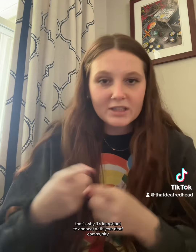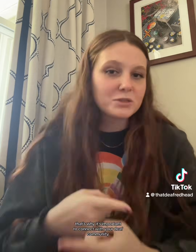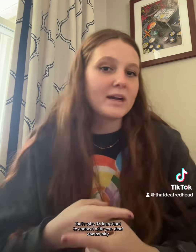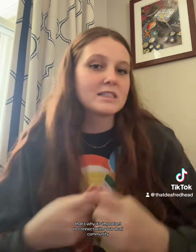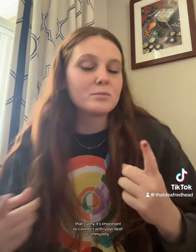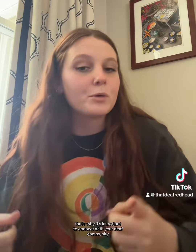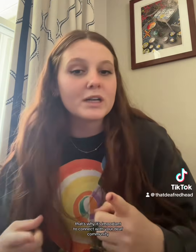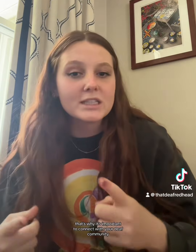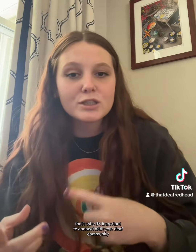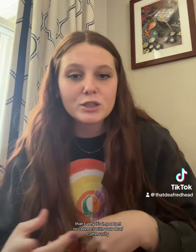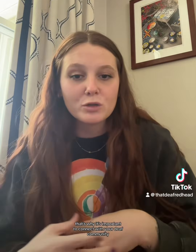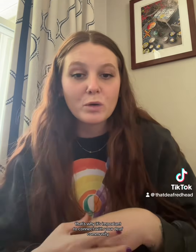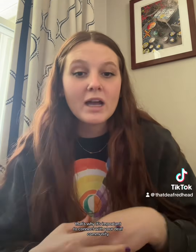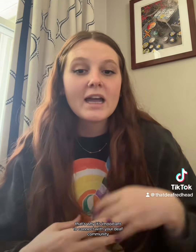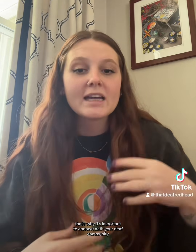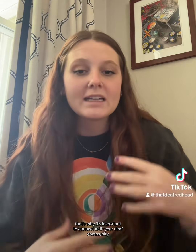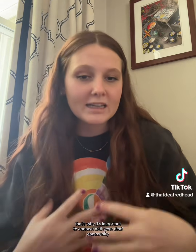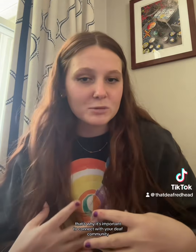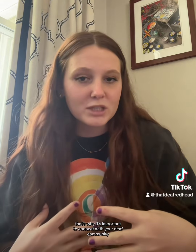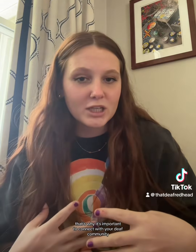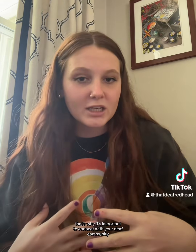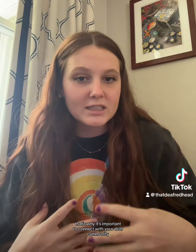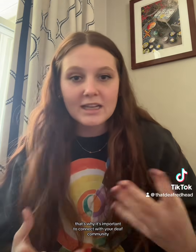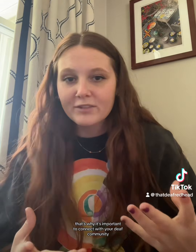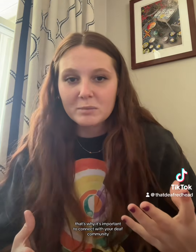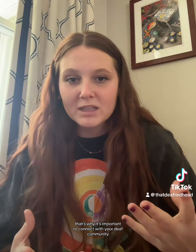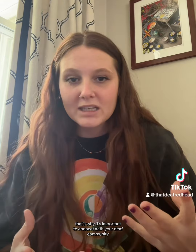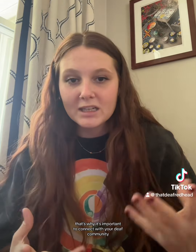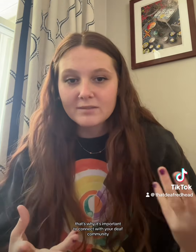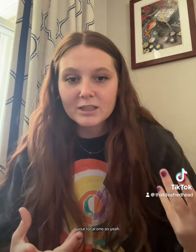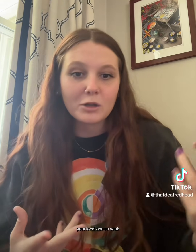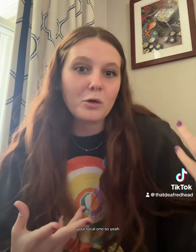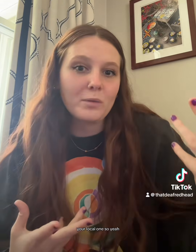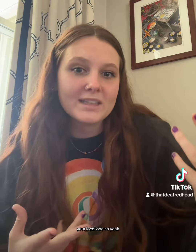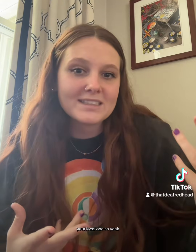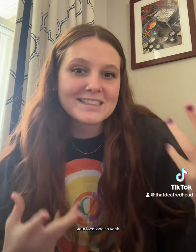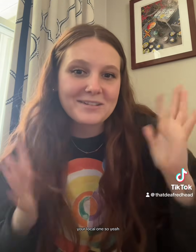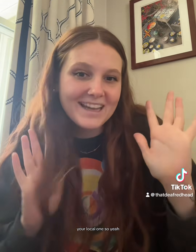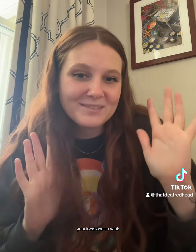That's why it's important to connect with your deaf community, your local one. So yeah.